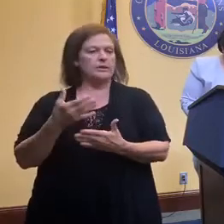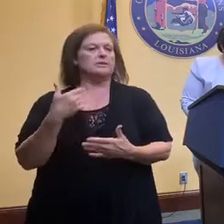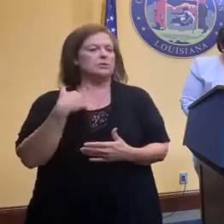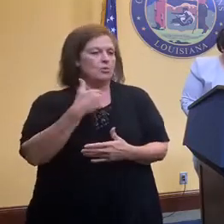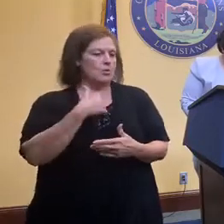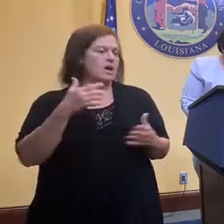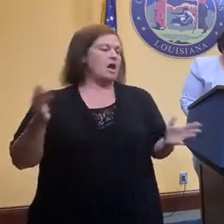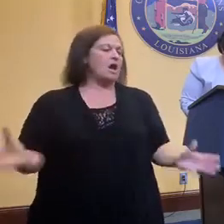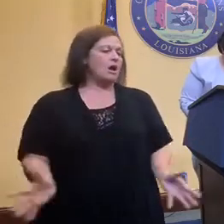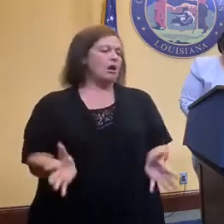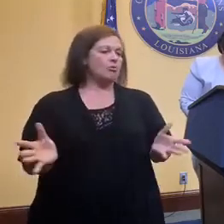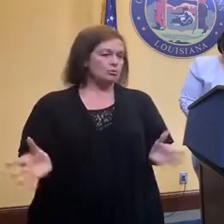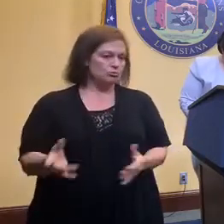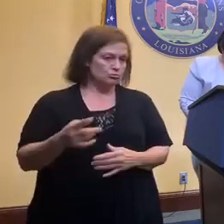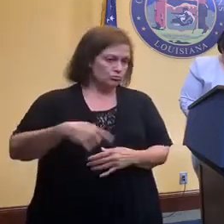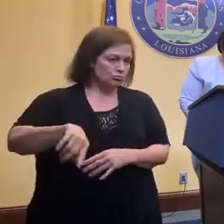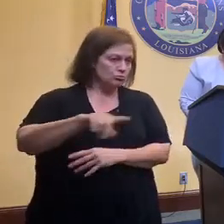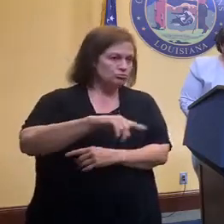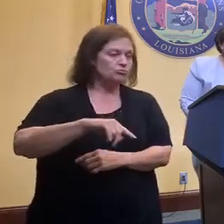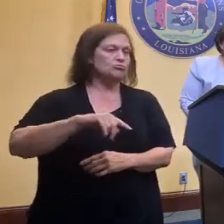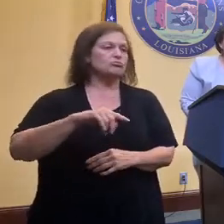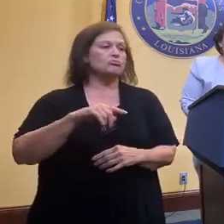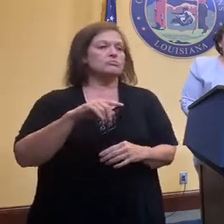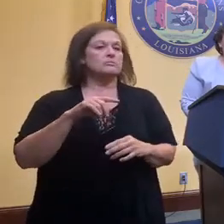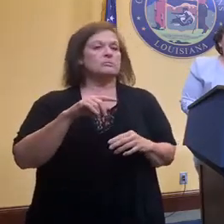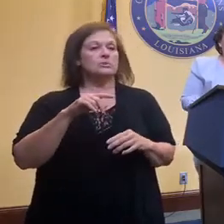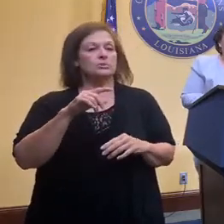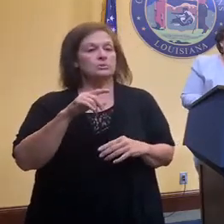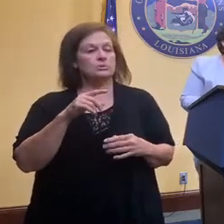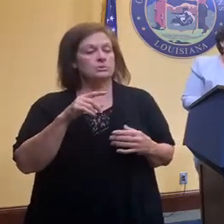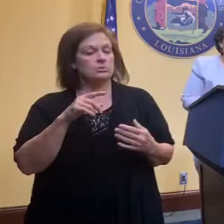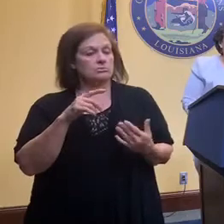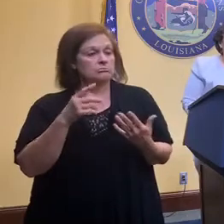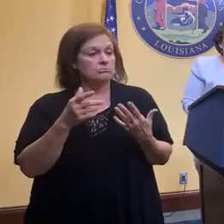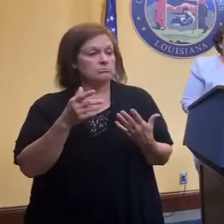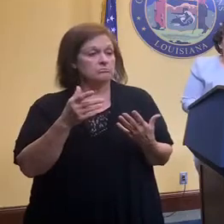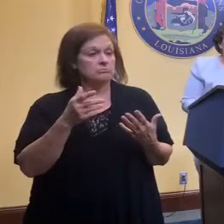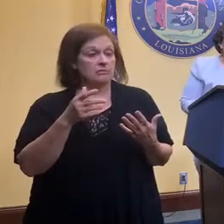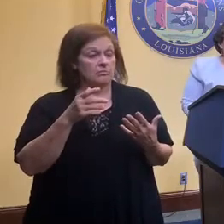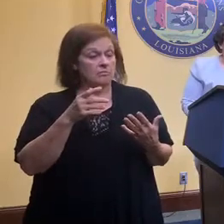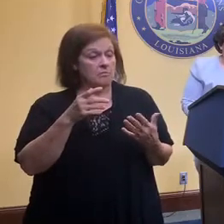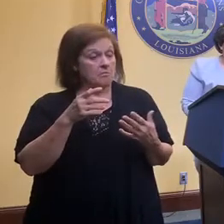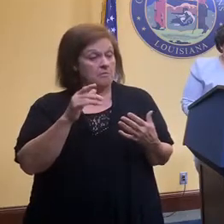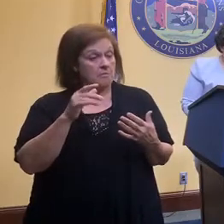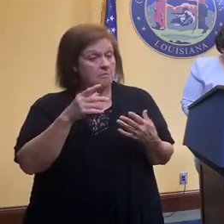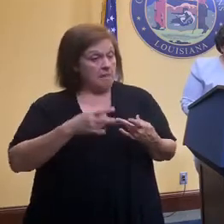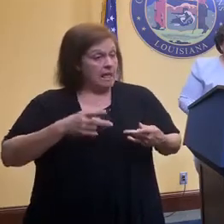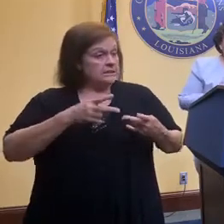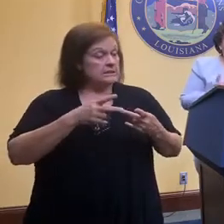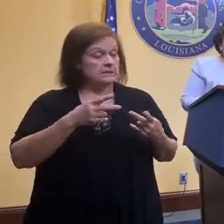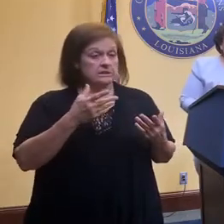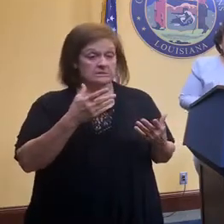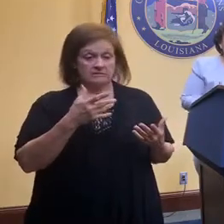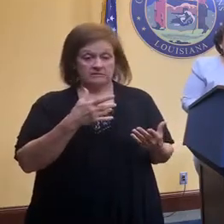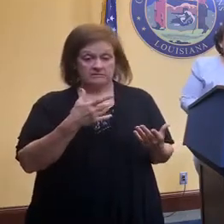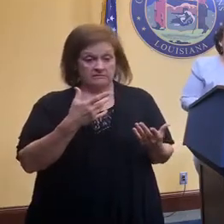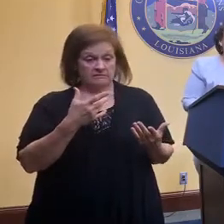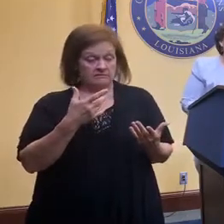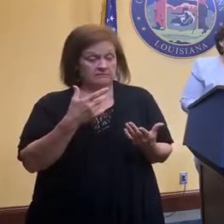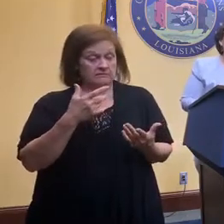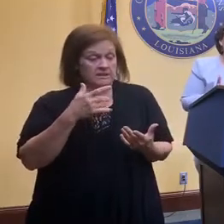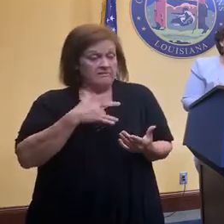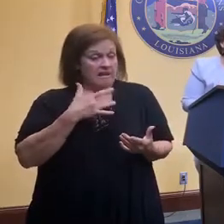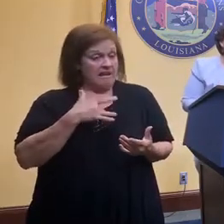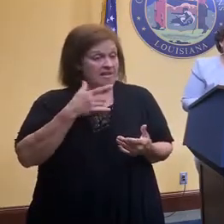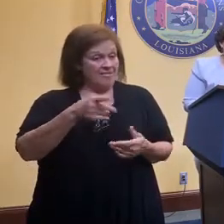going to encourage, and really those who feel that they cannot accommodate this new change, we're encouraging them and letting them